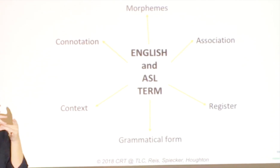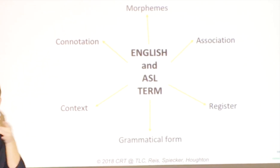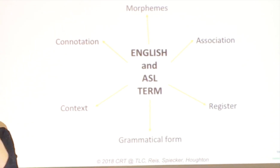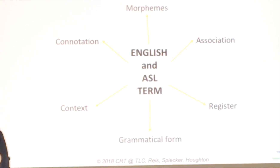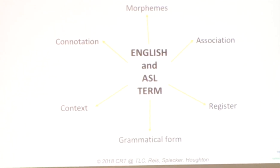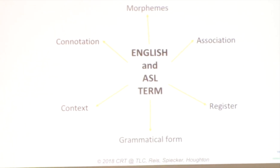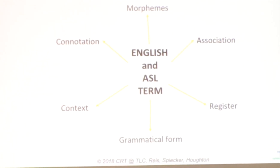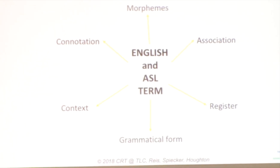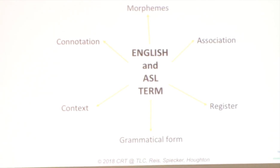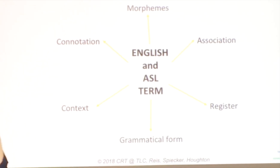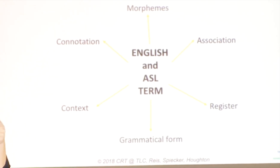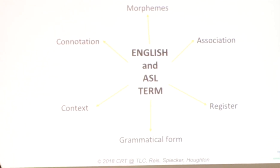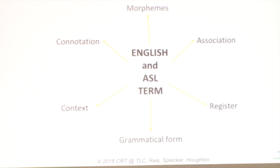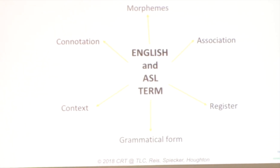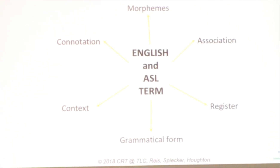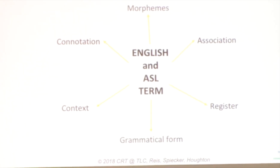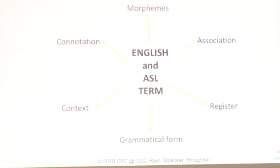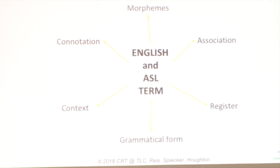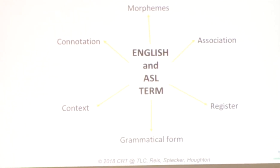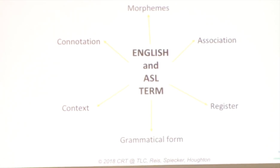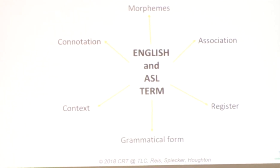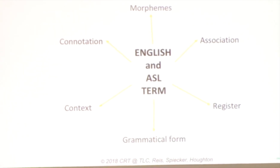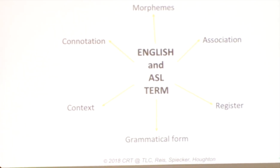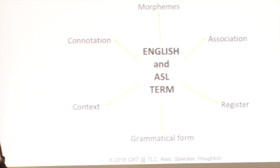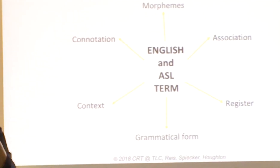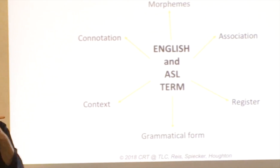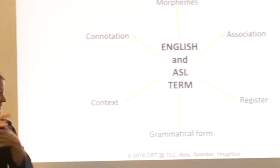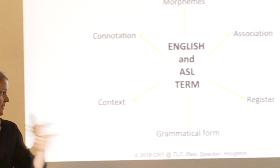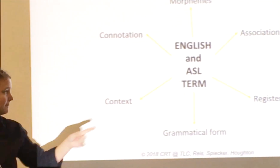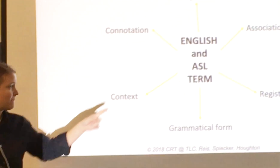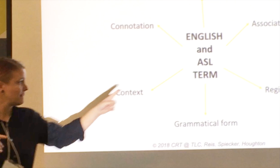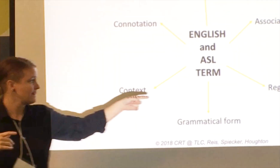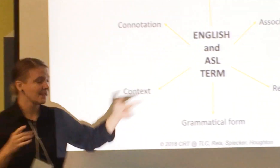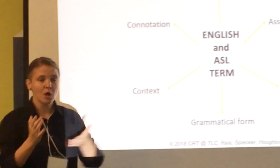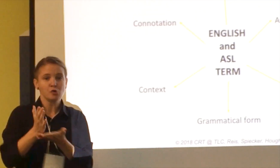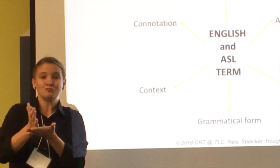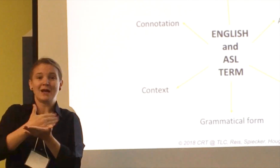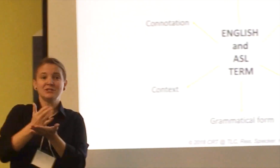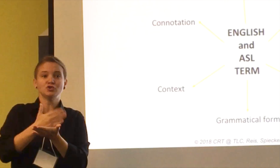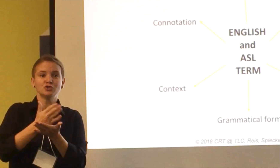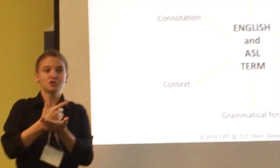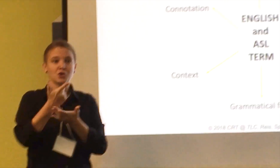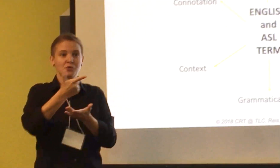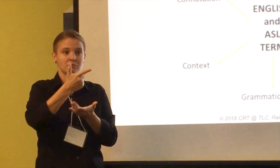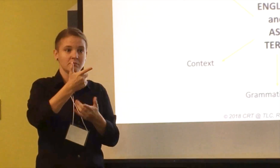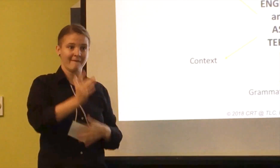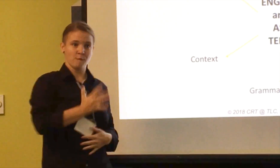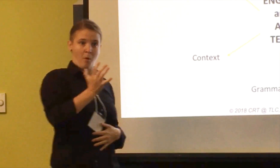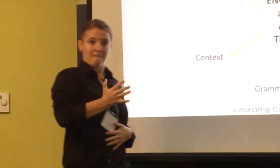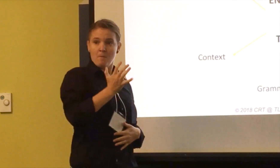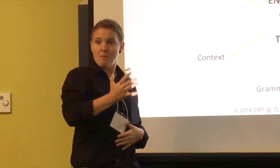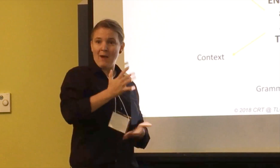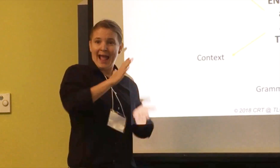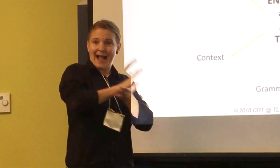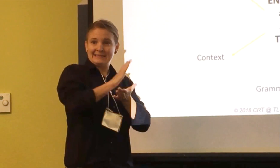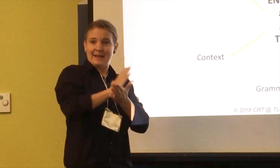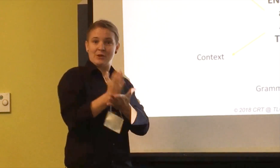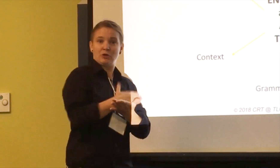little parts of the words that come together to build larger words. You have association from one content to another,